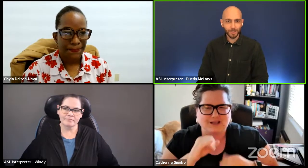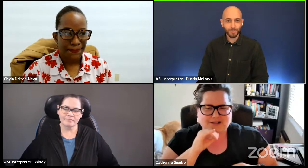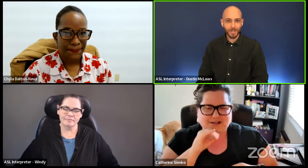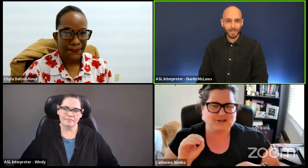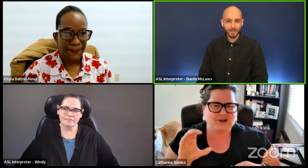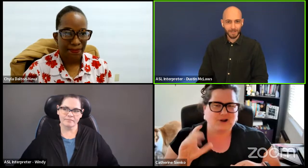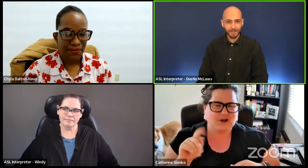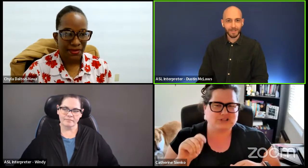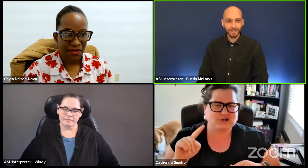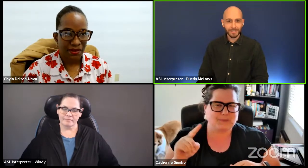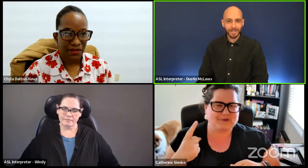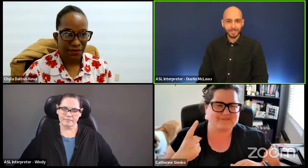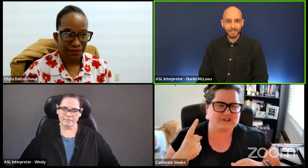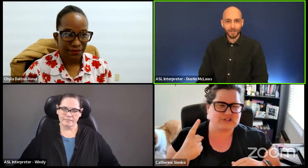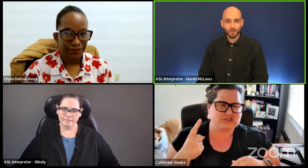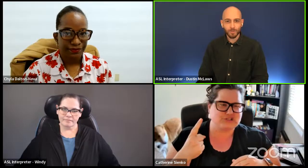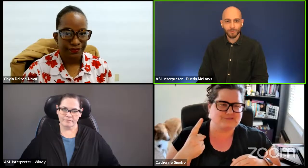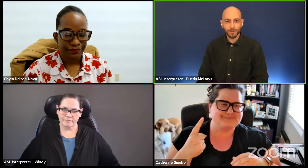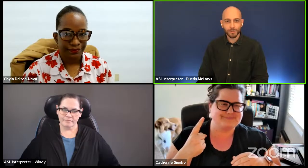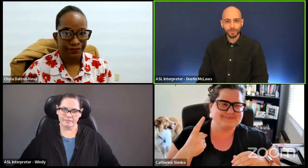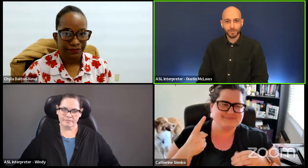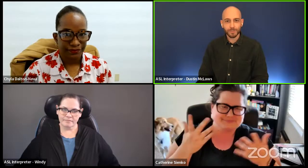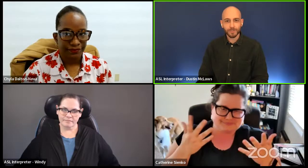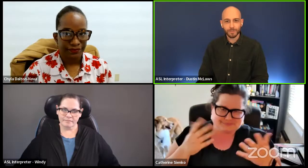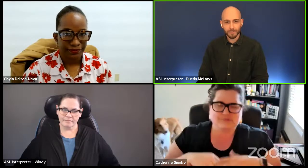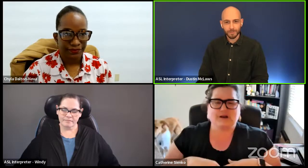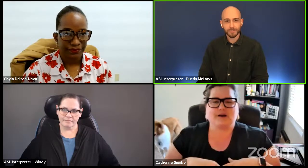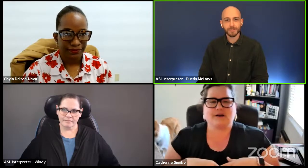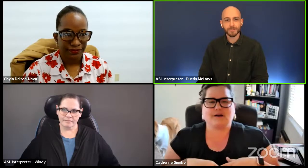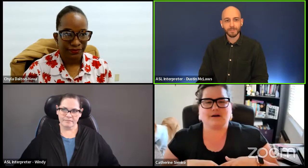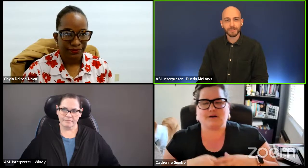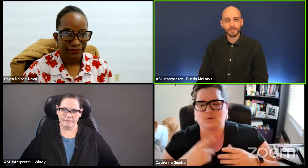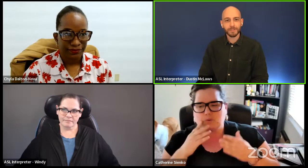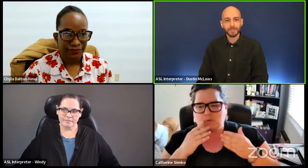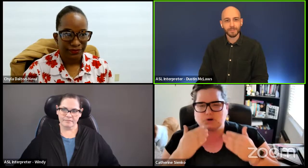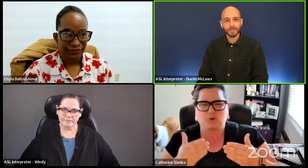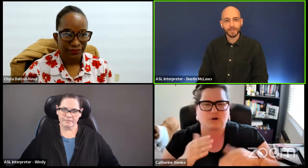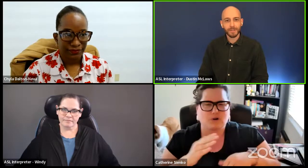Committee special meeting. Today's date is October 1st,